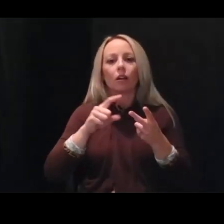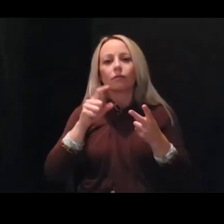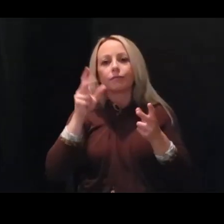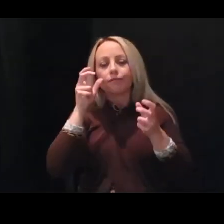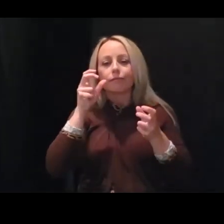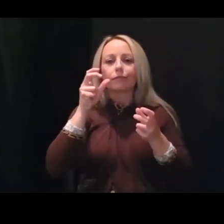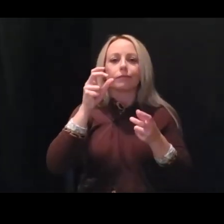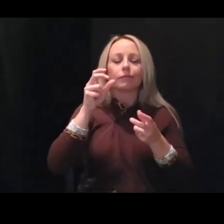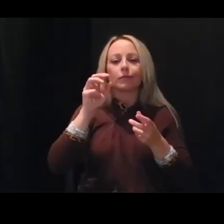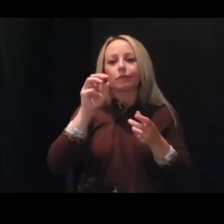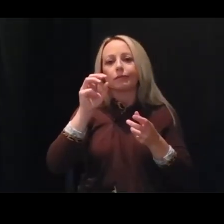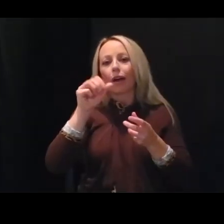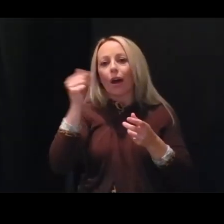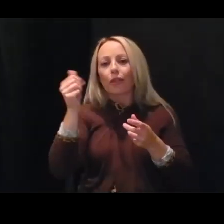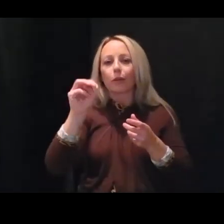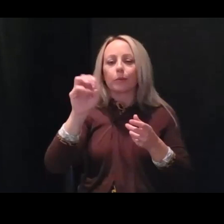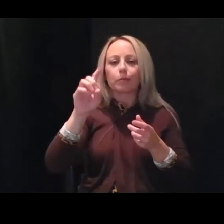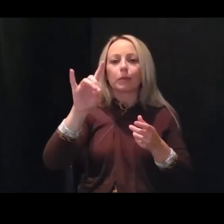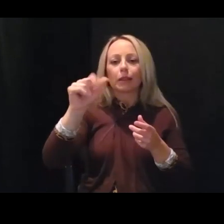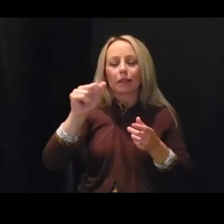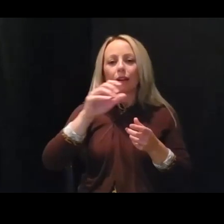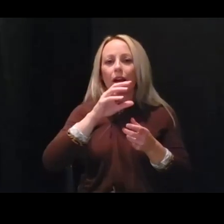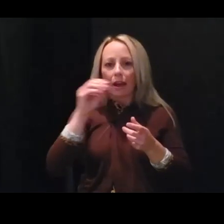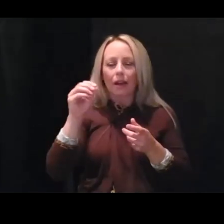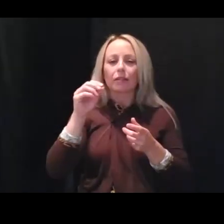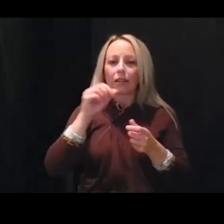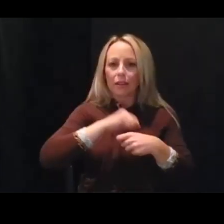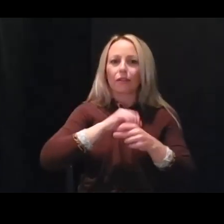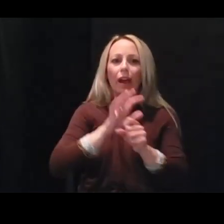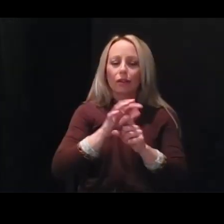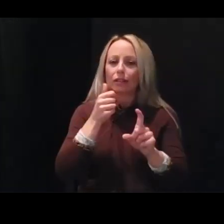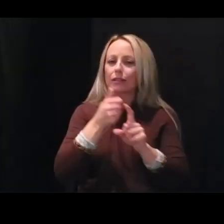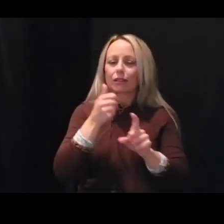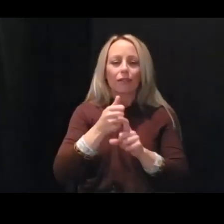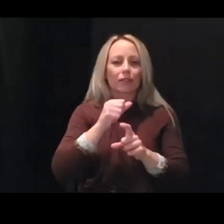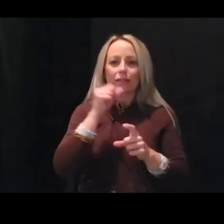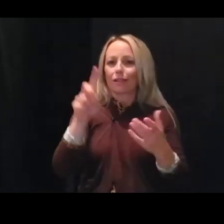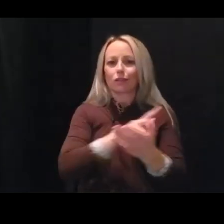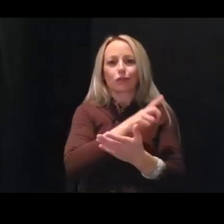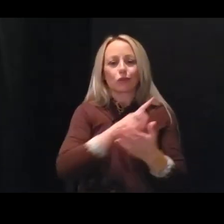30s to older than 80. The virus itself does not discriminate.